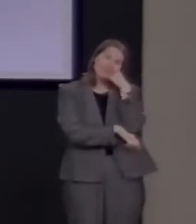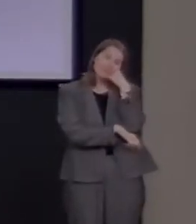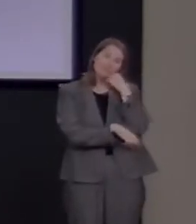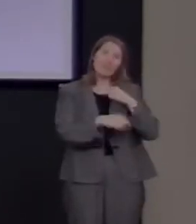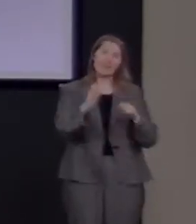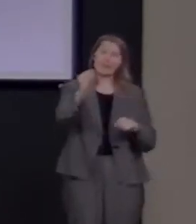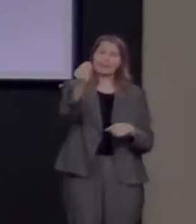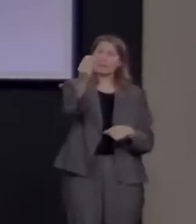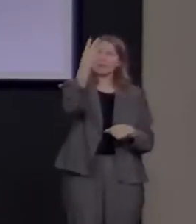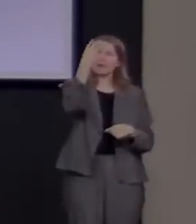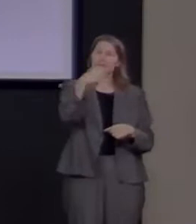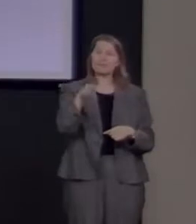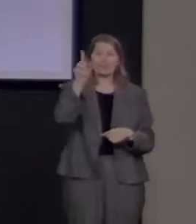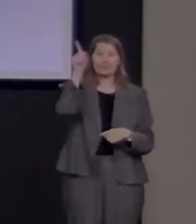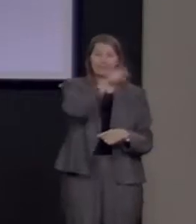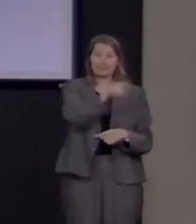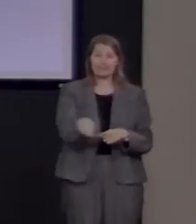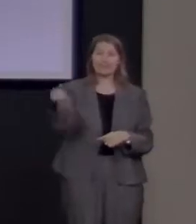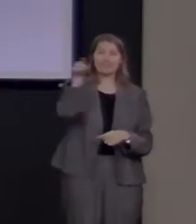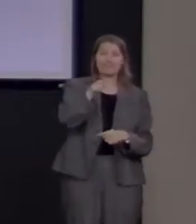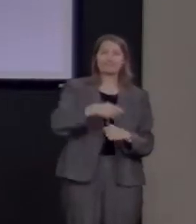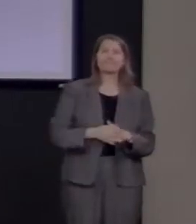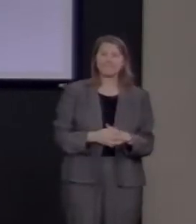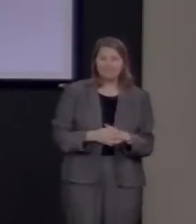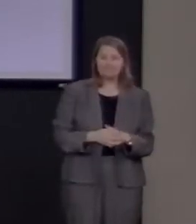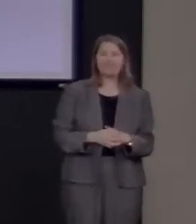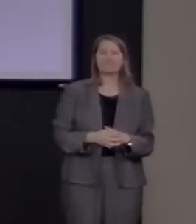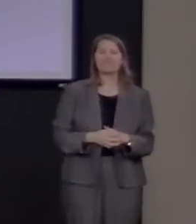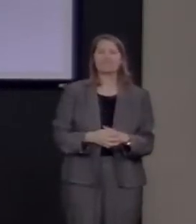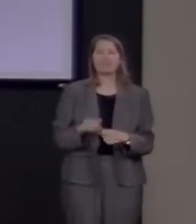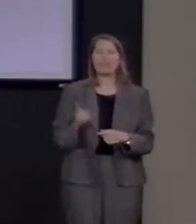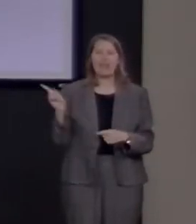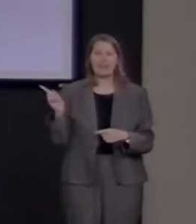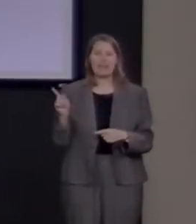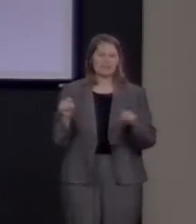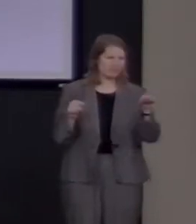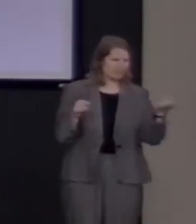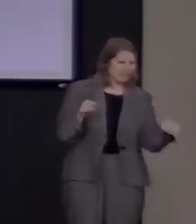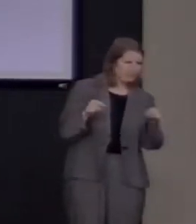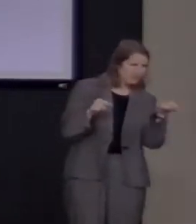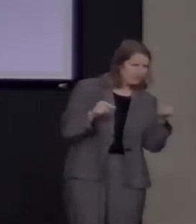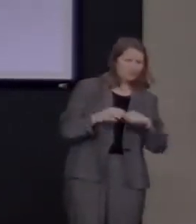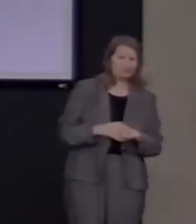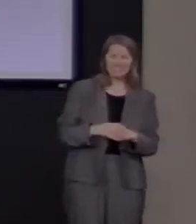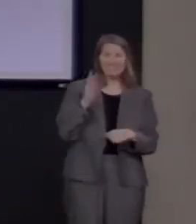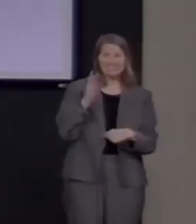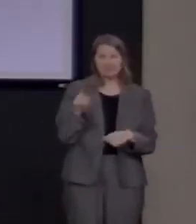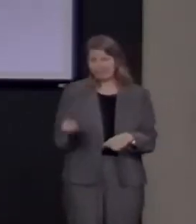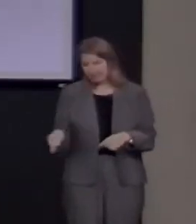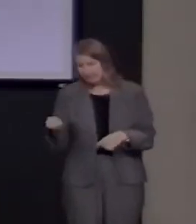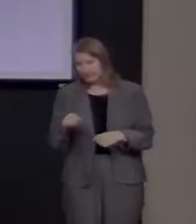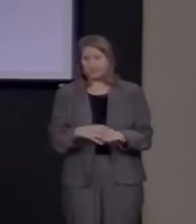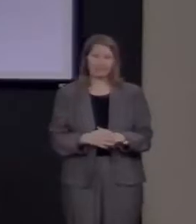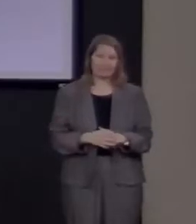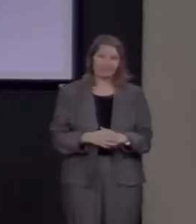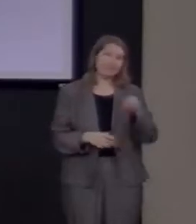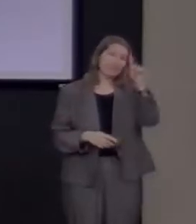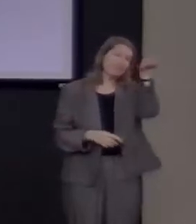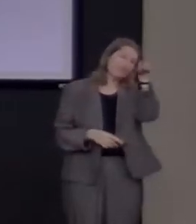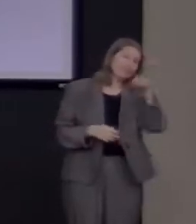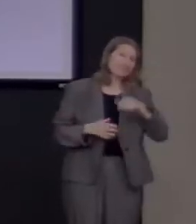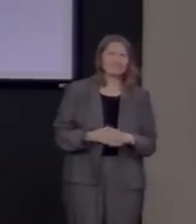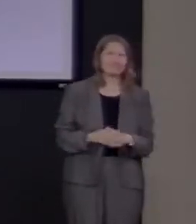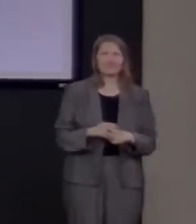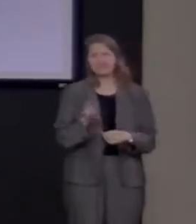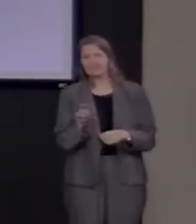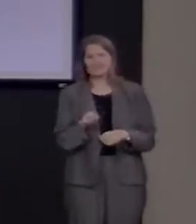simply see numbers on the screen. In this case, what we're doing is we're repeating the number 6 over and over again. The